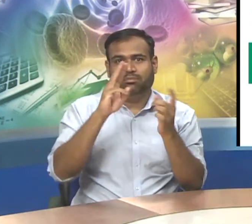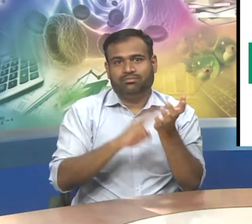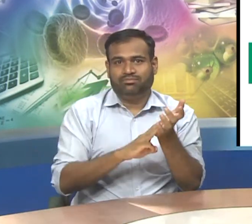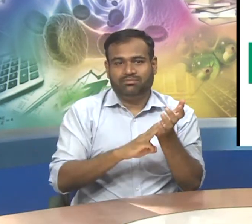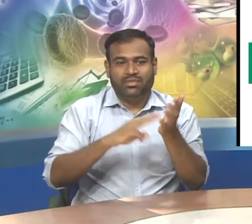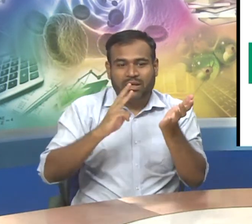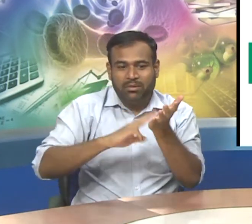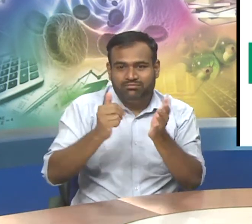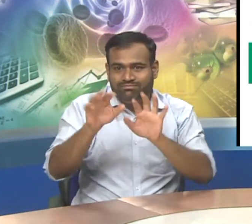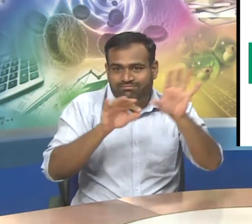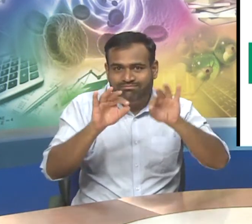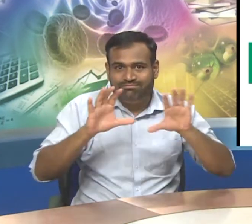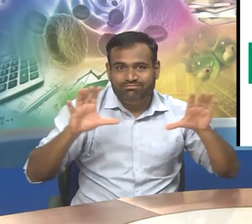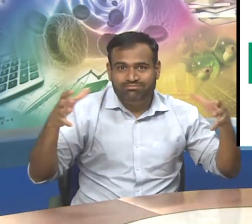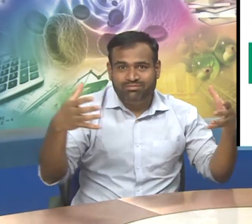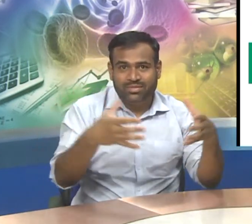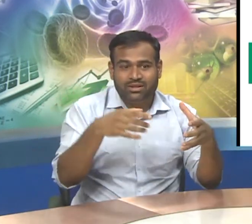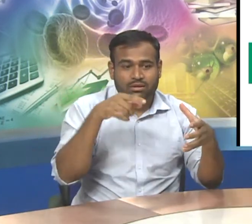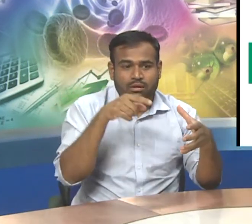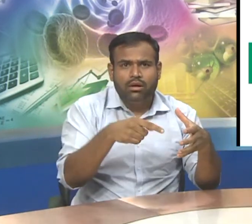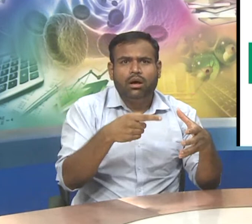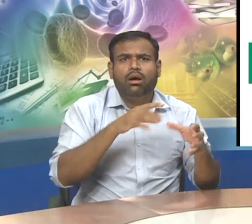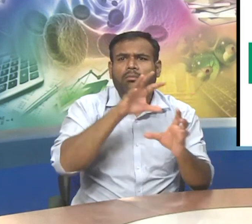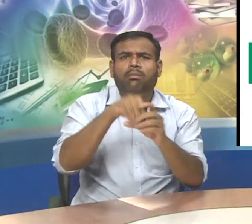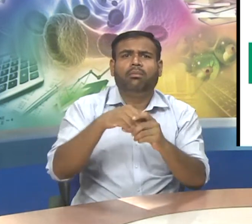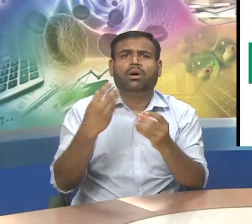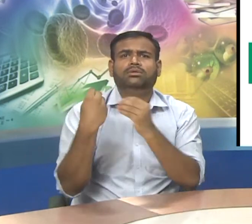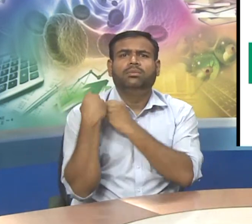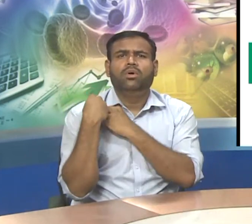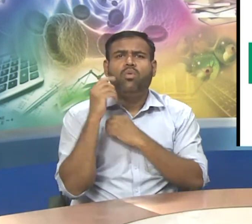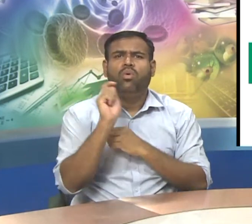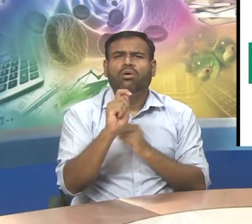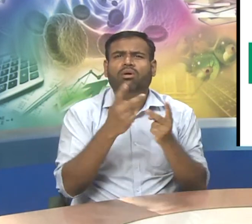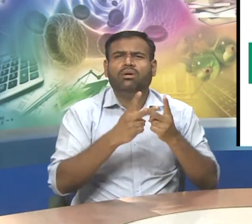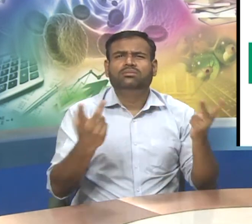We already understood that Council of Ministers,